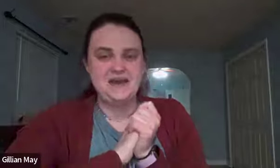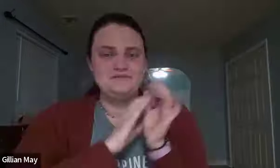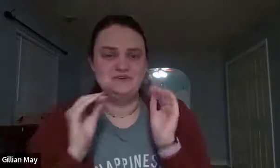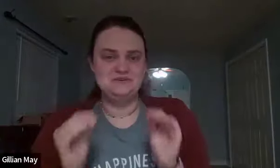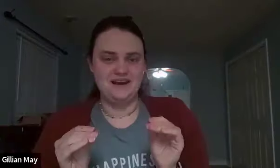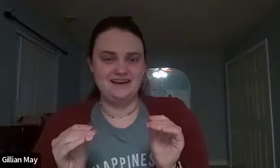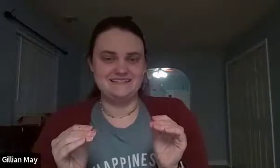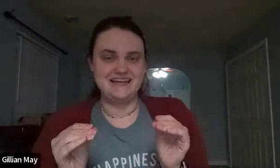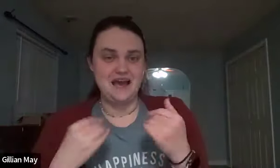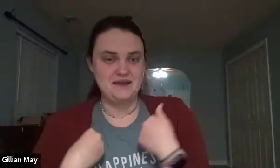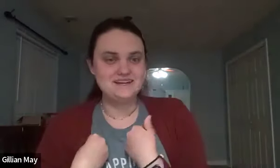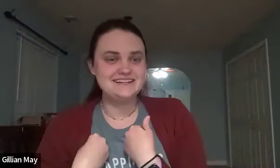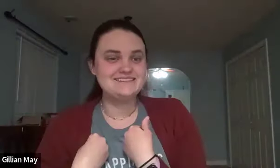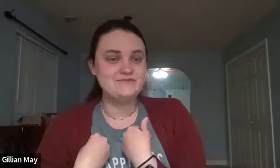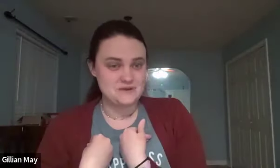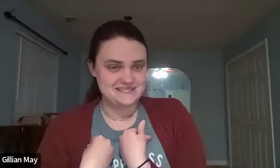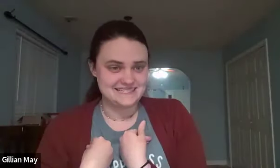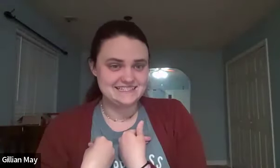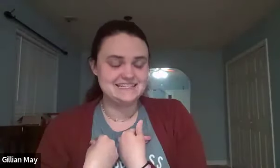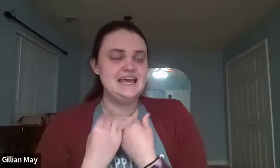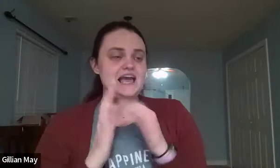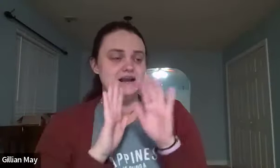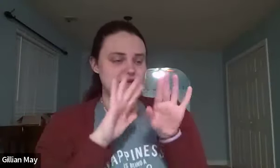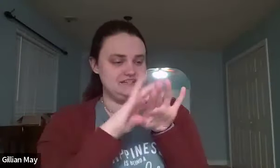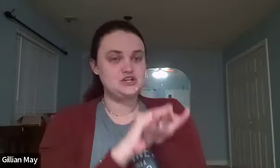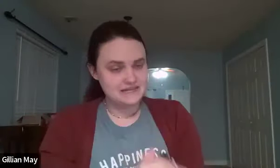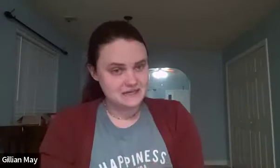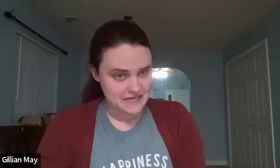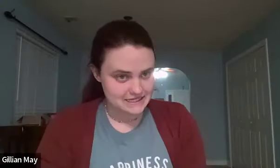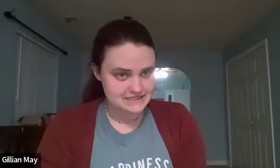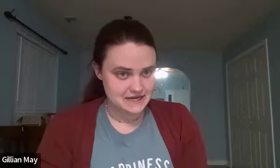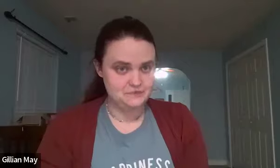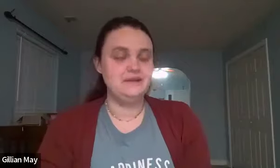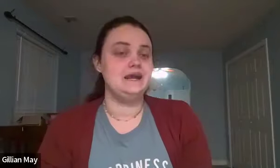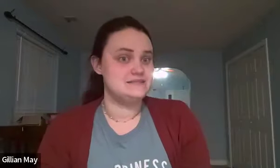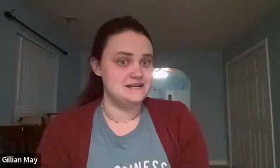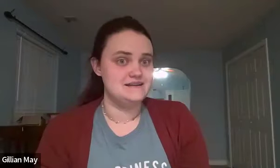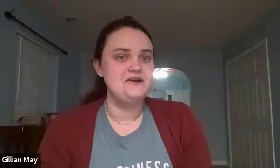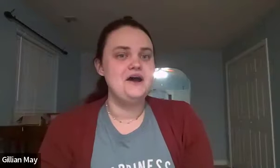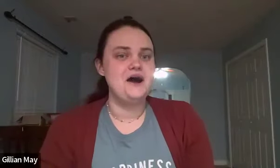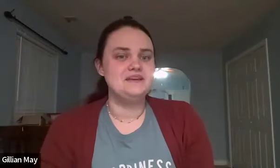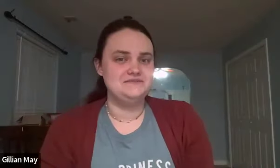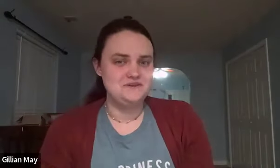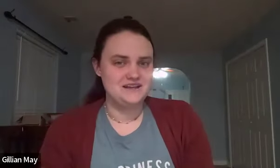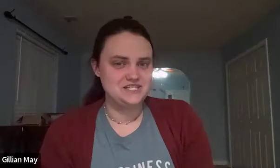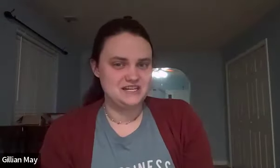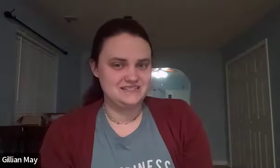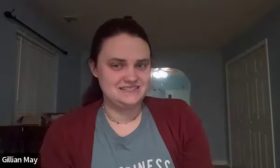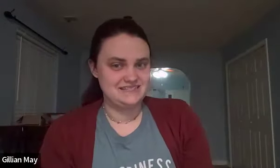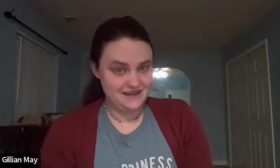have you guys, I'm gonna voice it and I'm gonna try to keep my hands down and not sign it. And give you guys a chance to sign